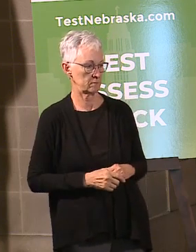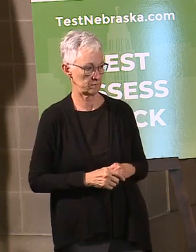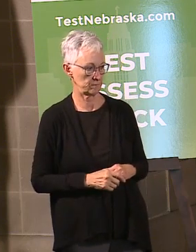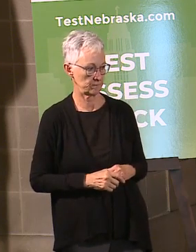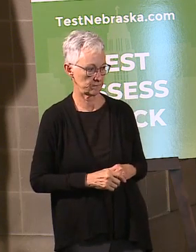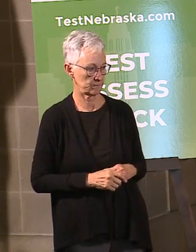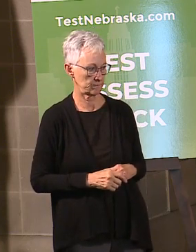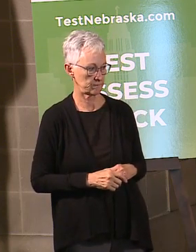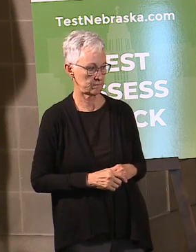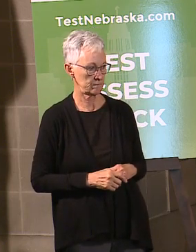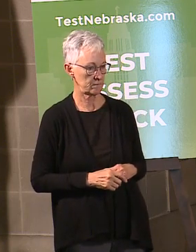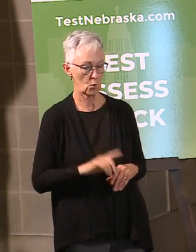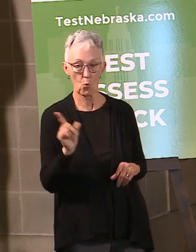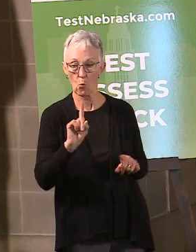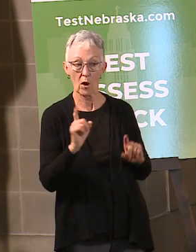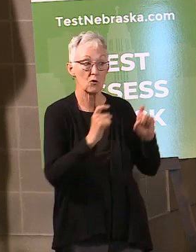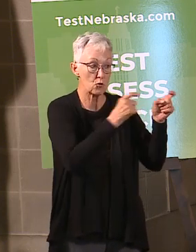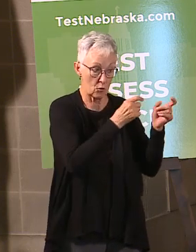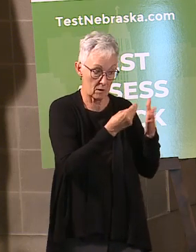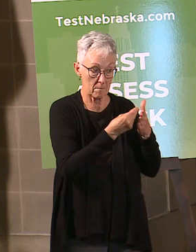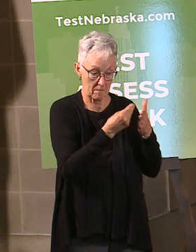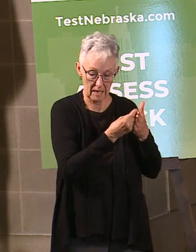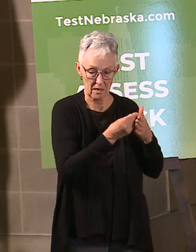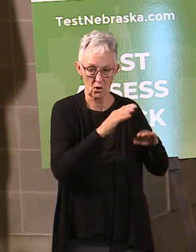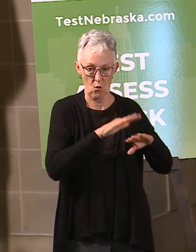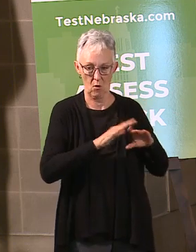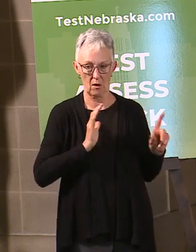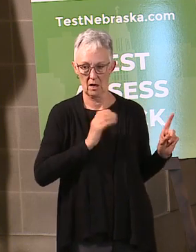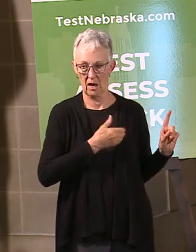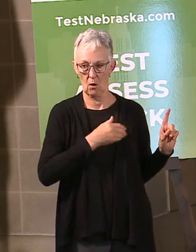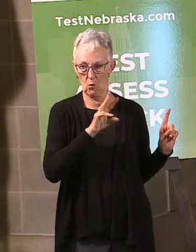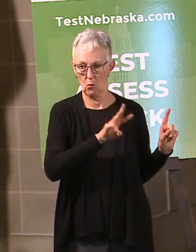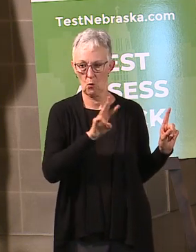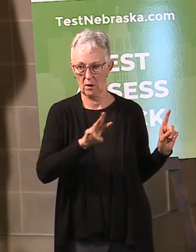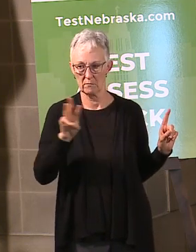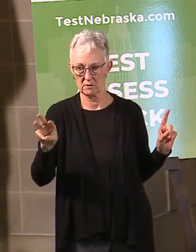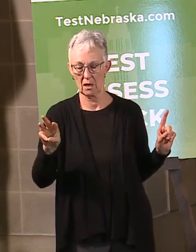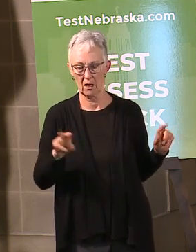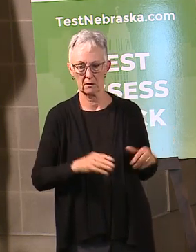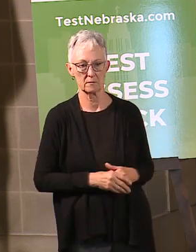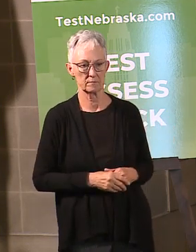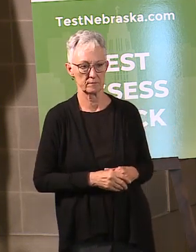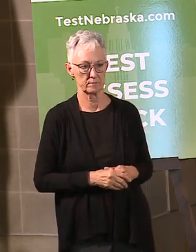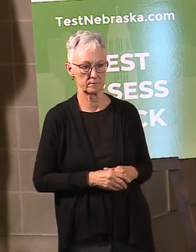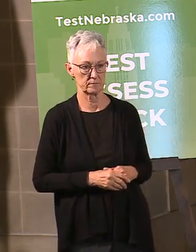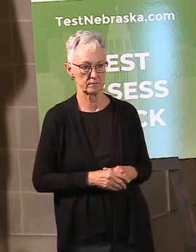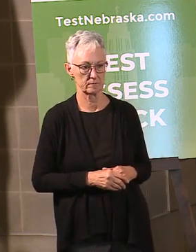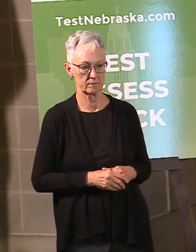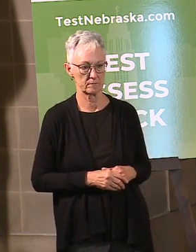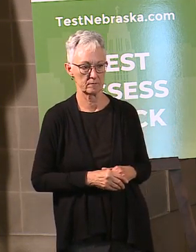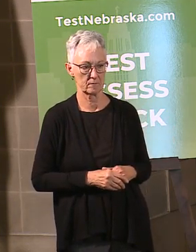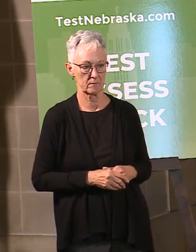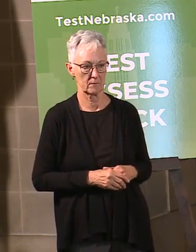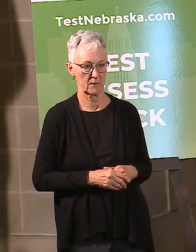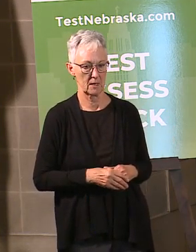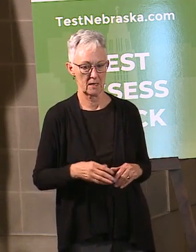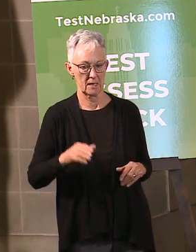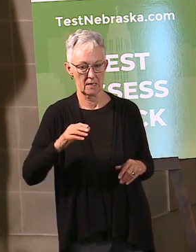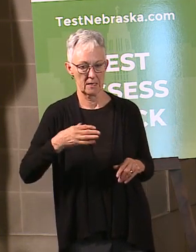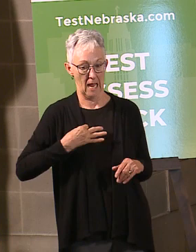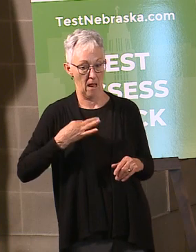donate is also on our website, becomeafan.org. The deadline for applications is